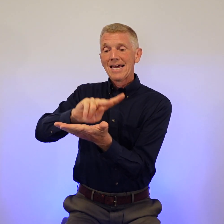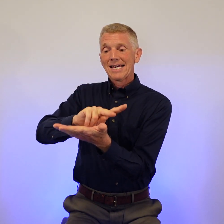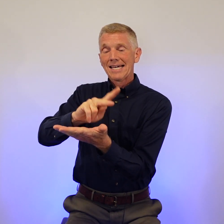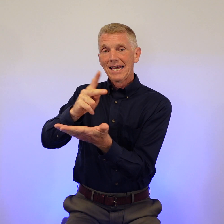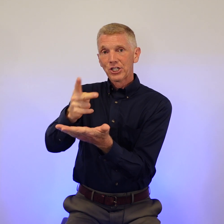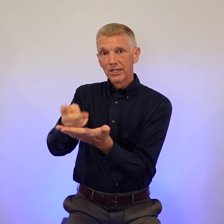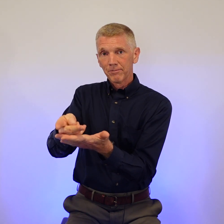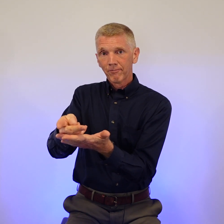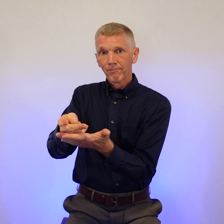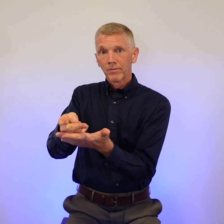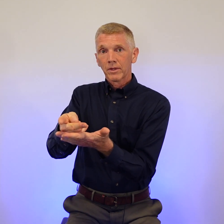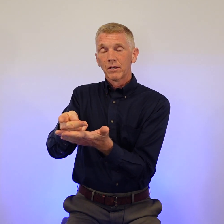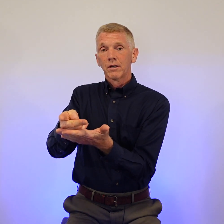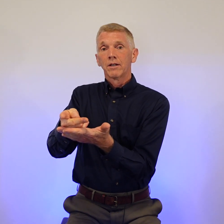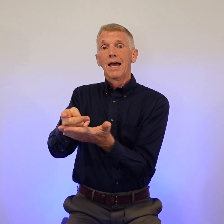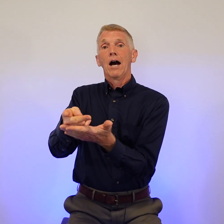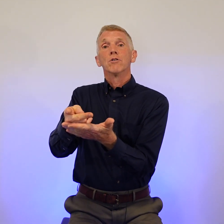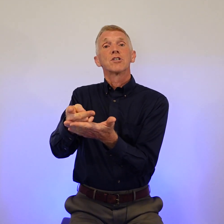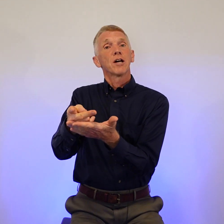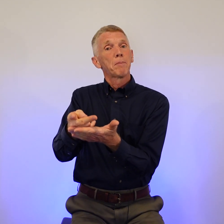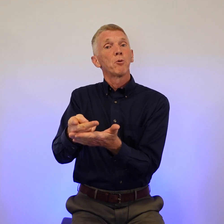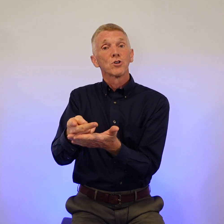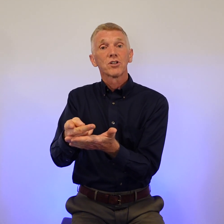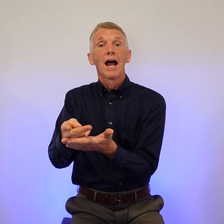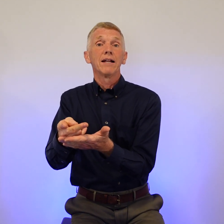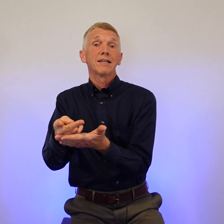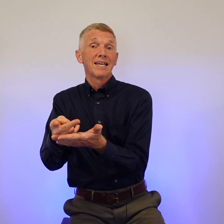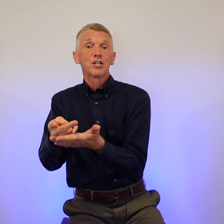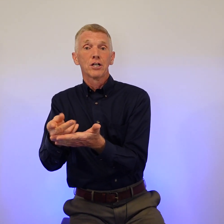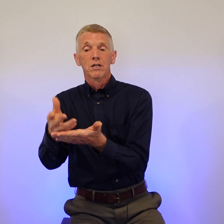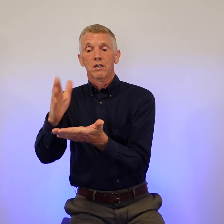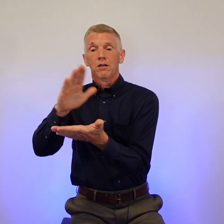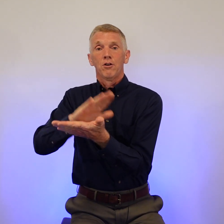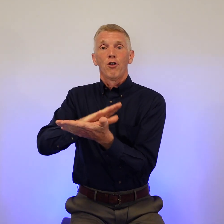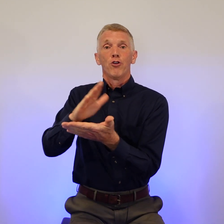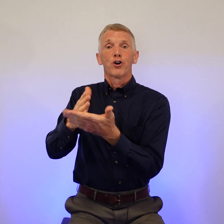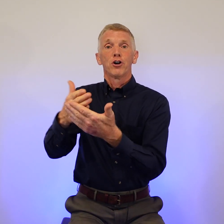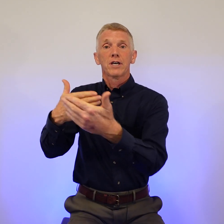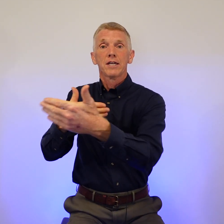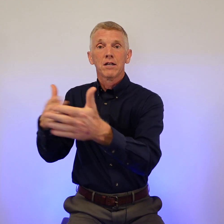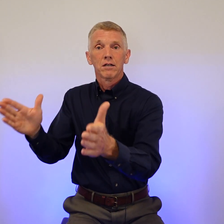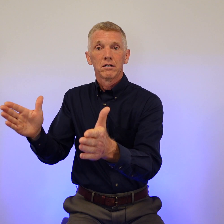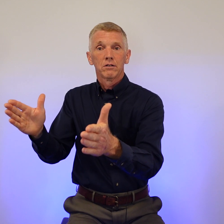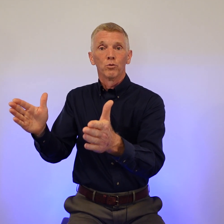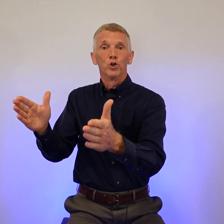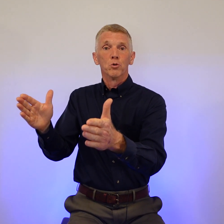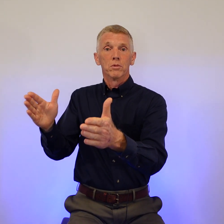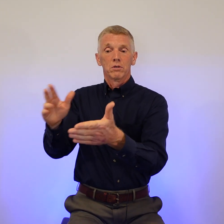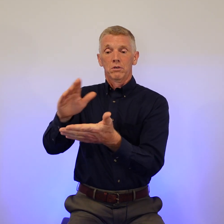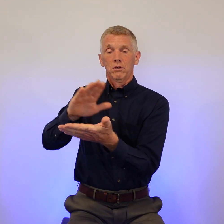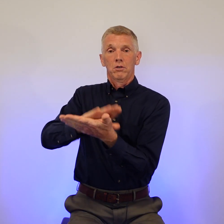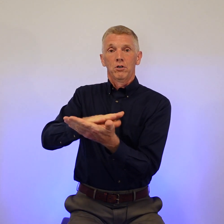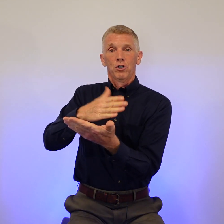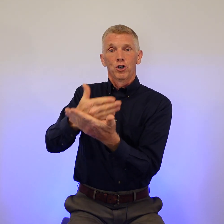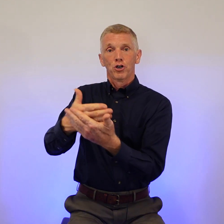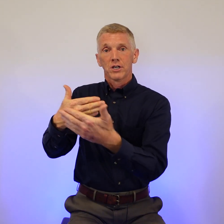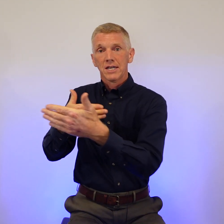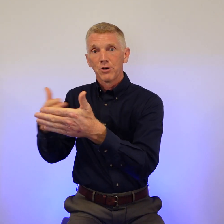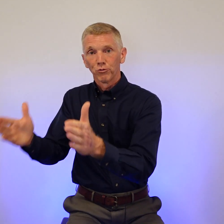K, kitchen. Now, some people will assign kitchen, the cooking room. Cooking